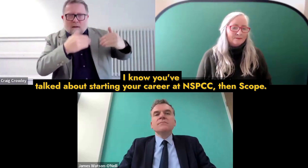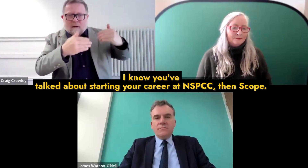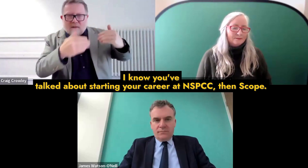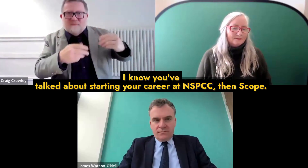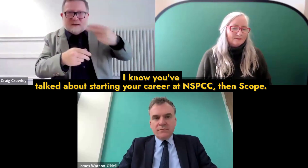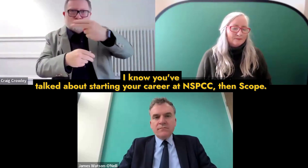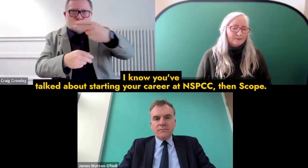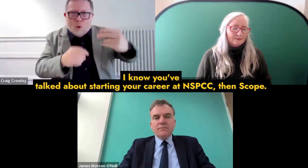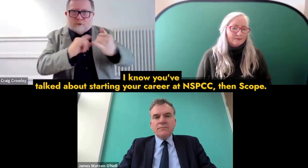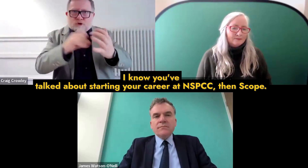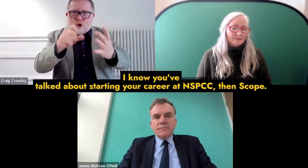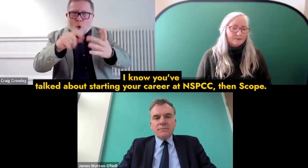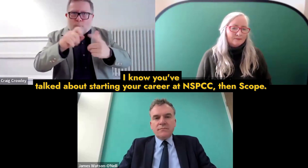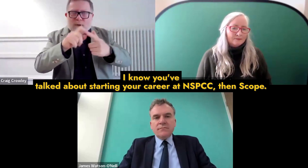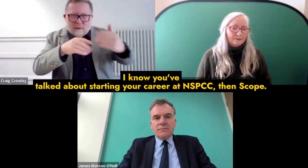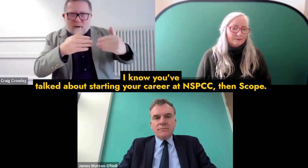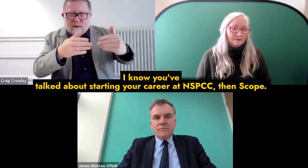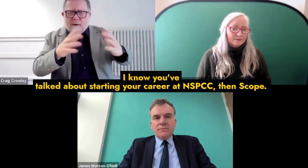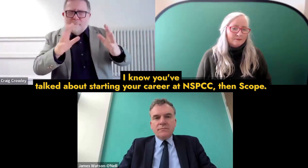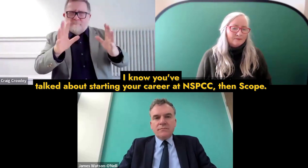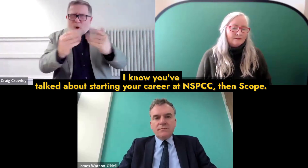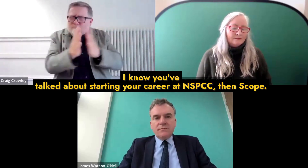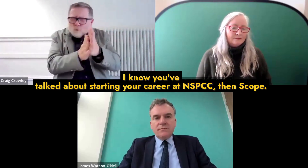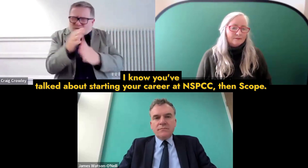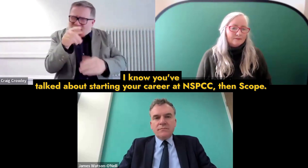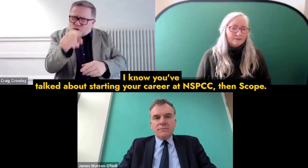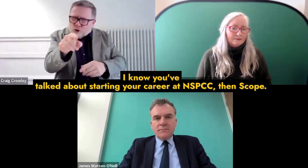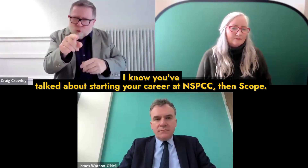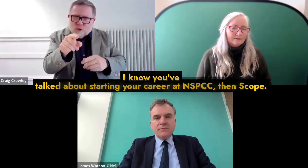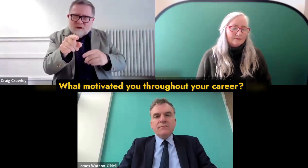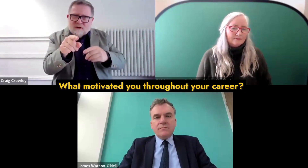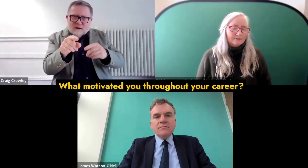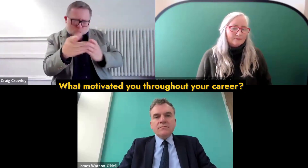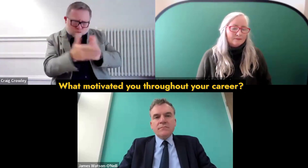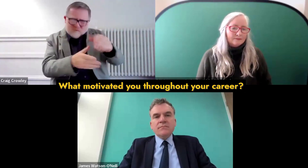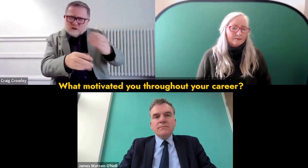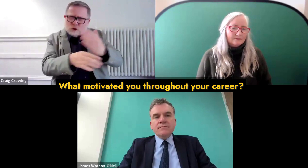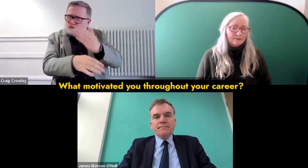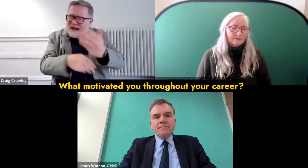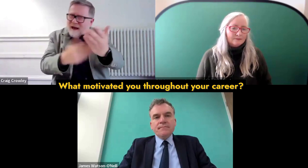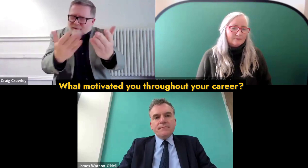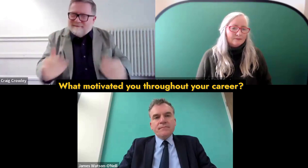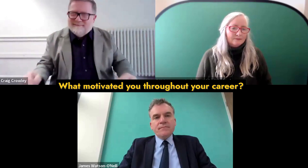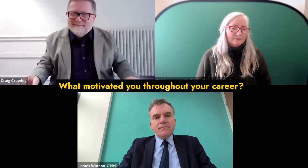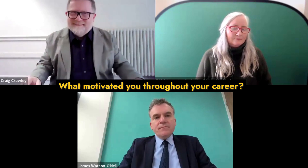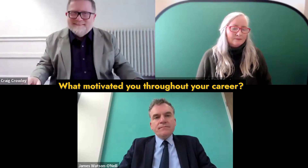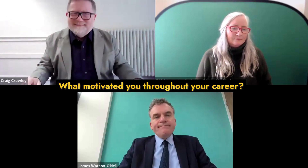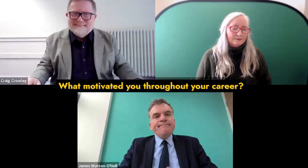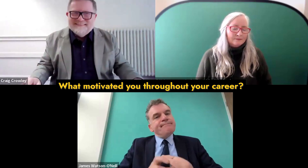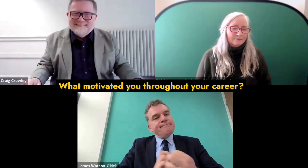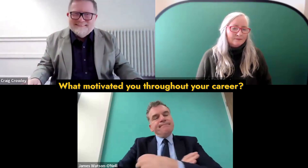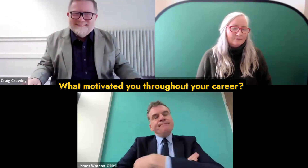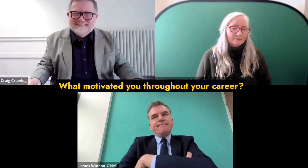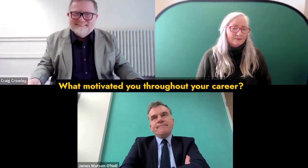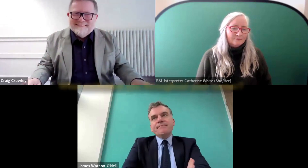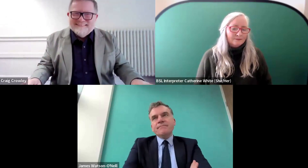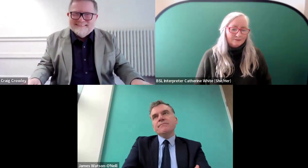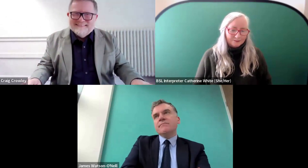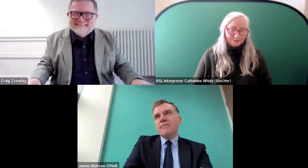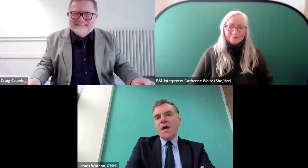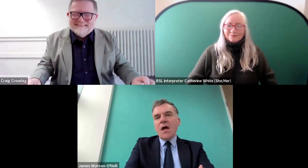about starting your career in NSPCC, then Scope. What motivated you throughout your career?